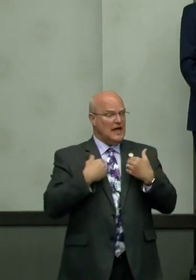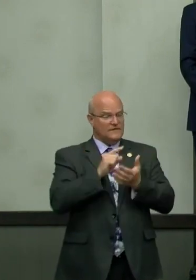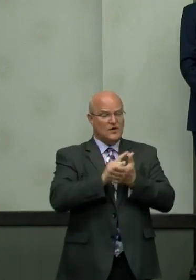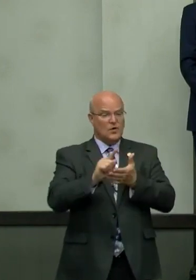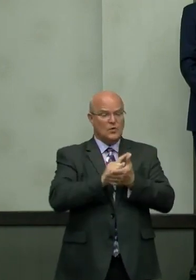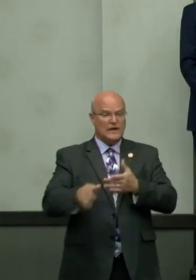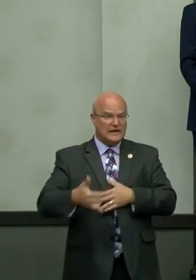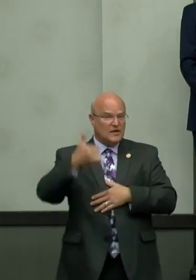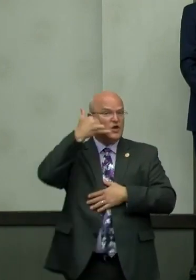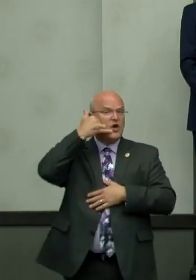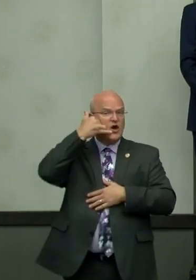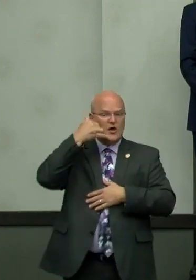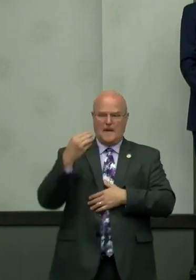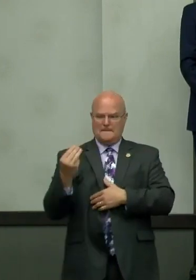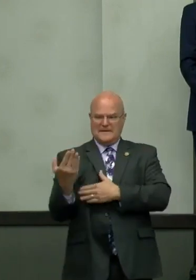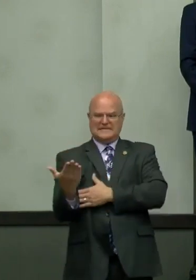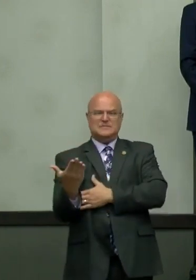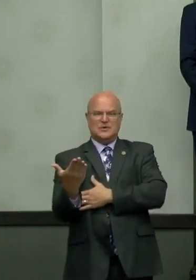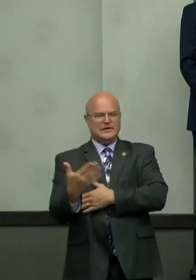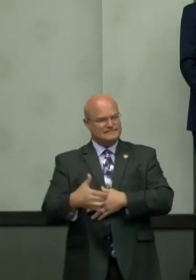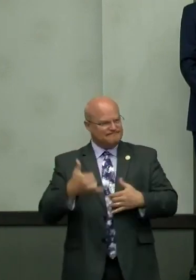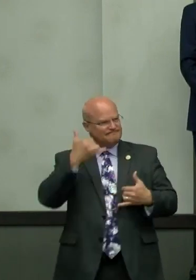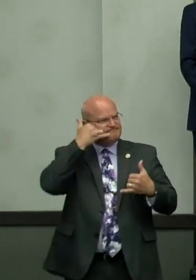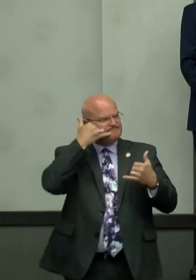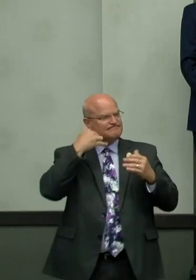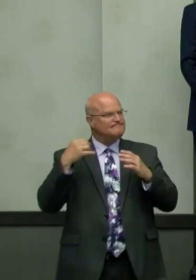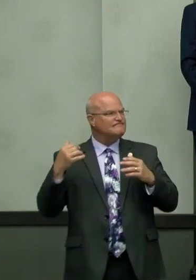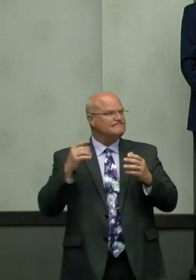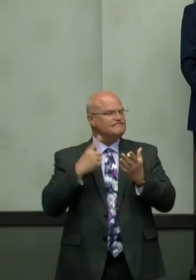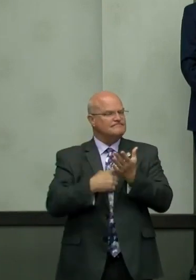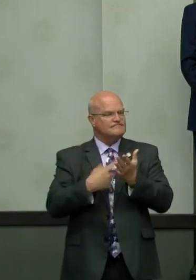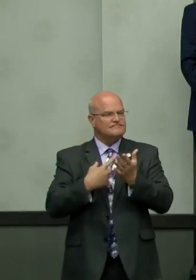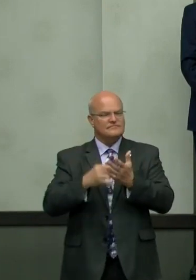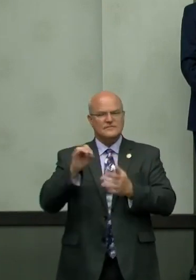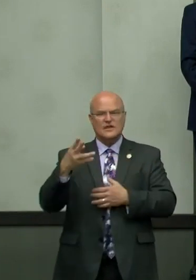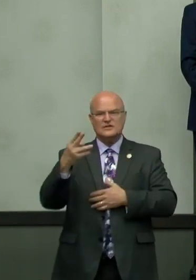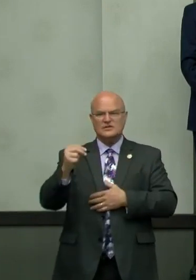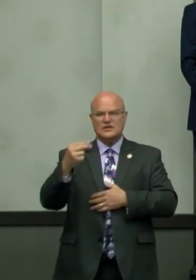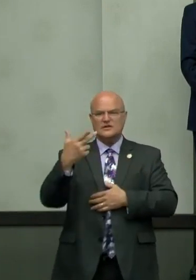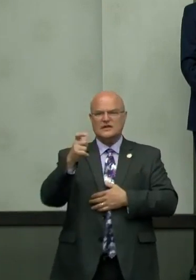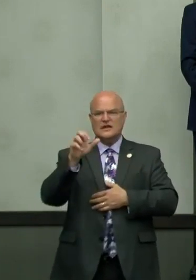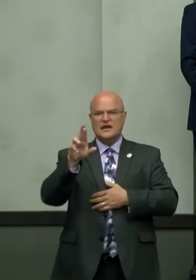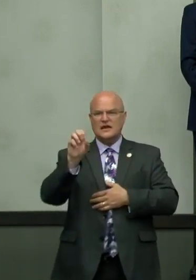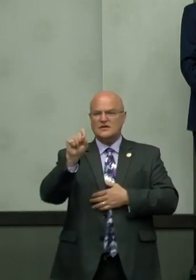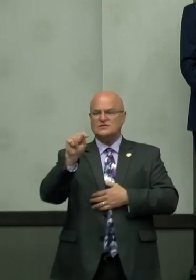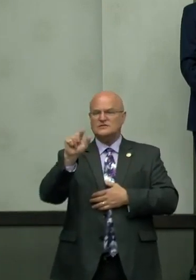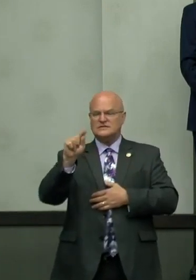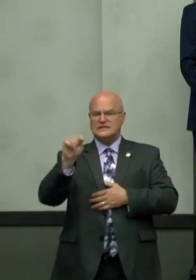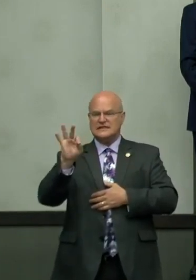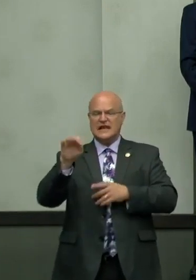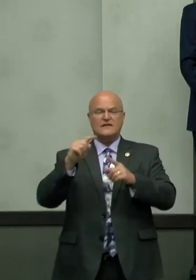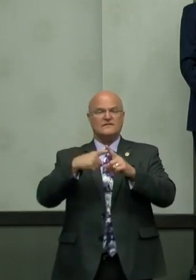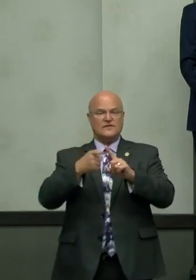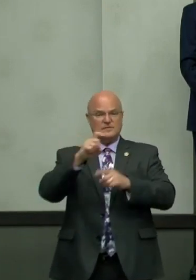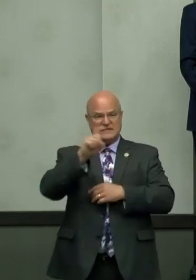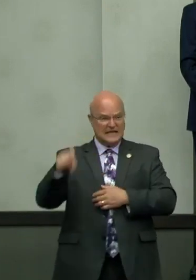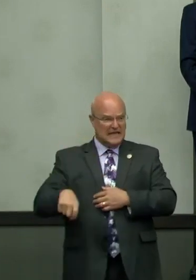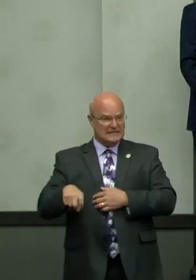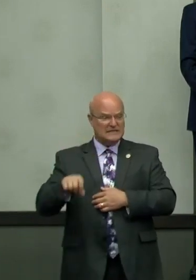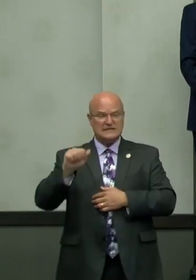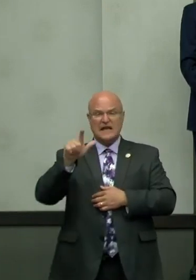weekly call. Monday morning, I was on the phone with Dr. John Hellerstadt from Texas, Dr. Alex Biu